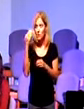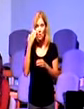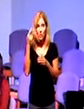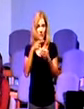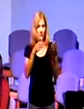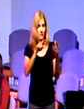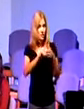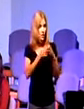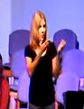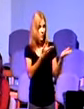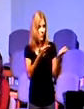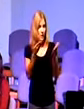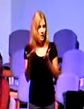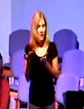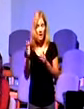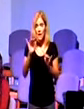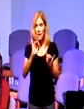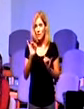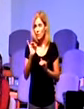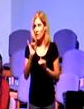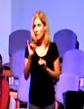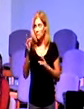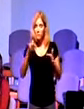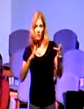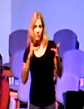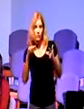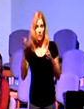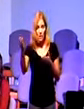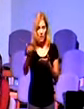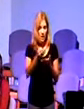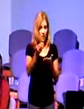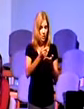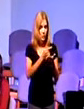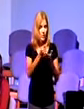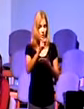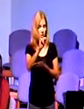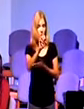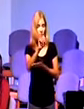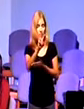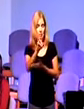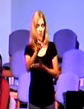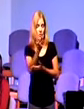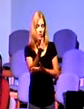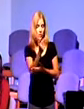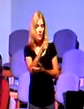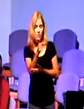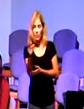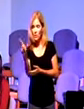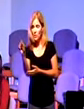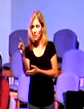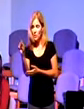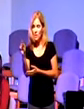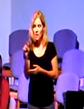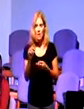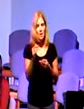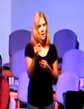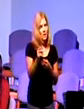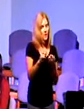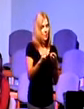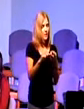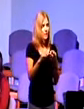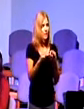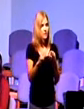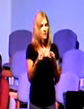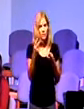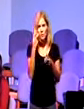start bringing along with you as we look forward to the collection week, November 13th through the 20th. A couple other things. One,